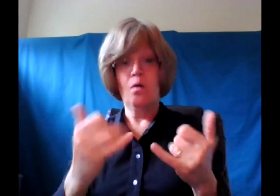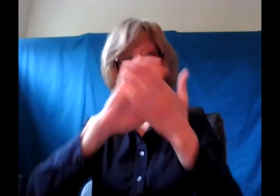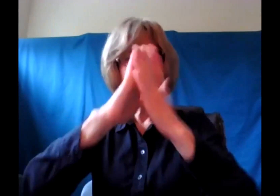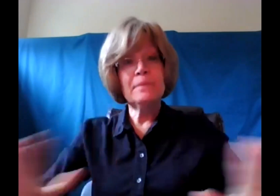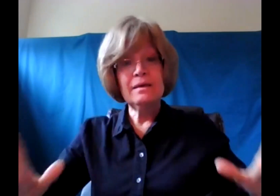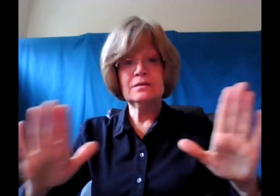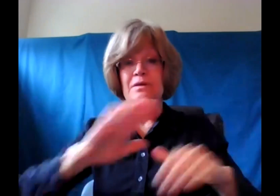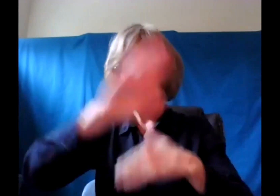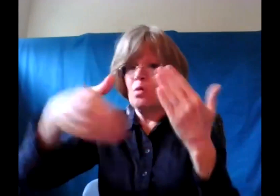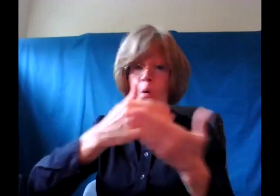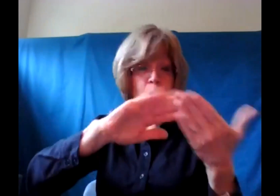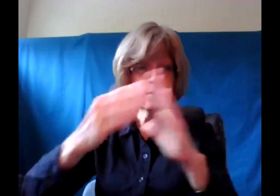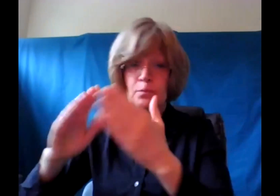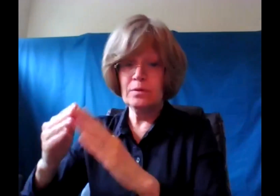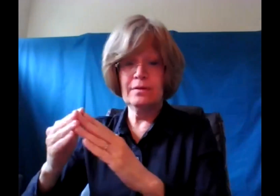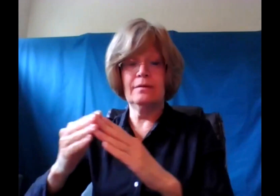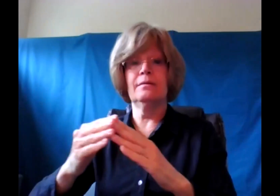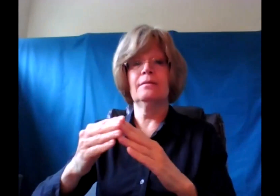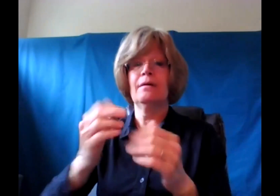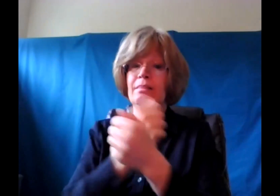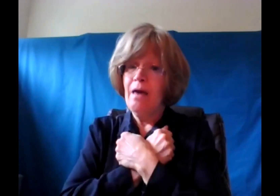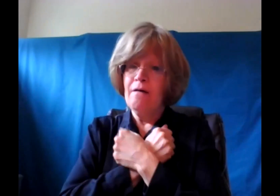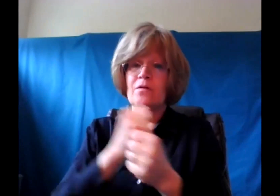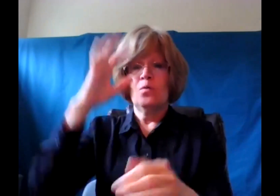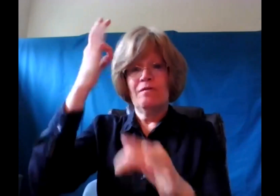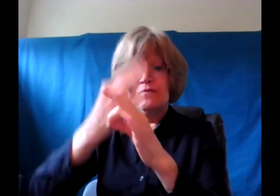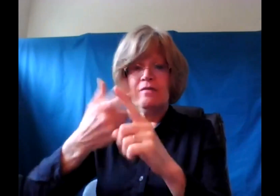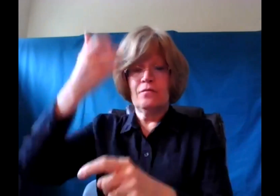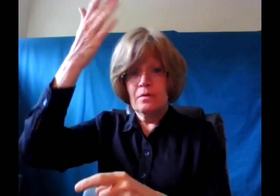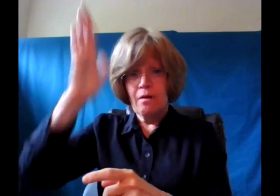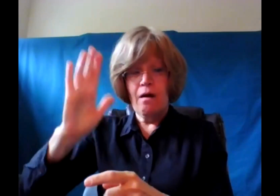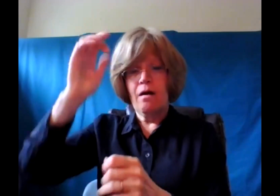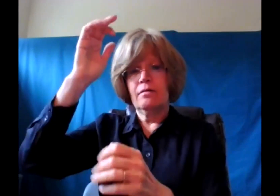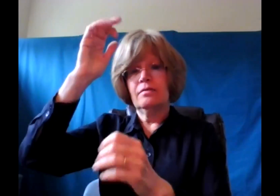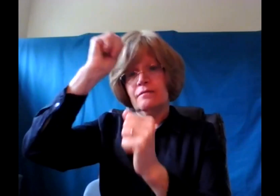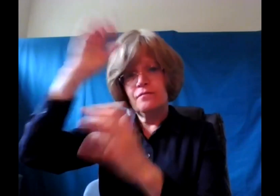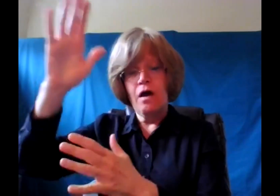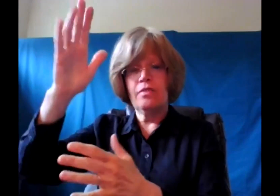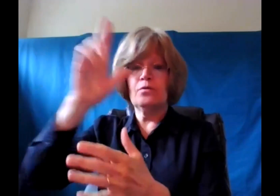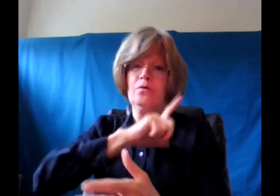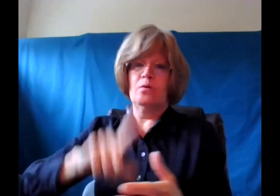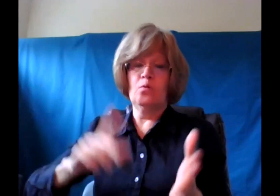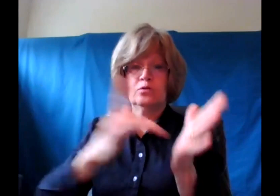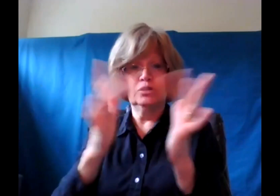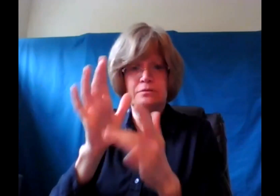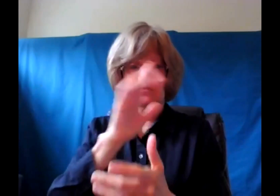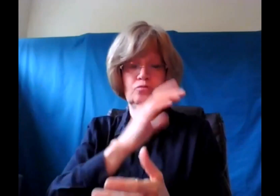Peace be to the whole community, and love with faith from God the Father and the Lord Jesus